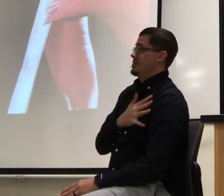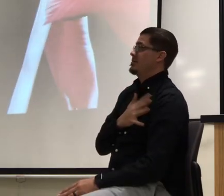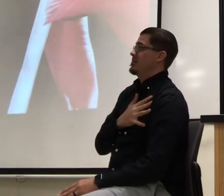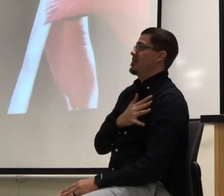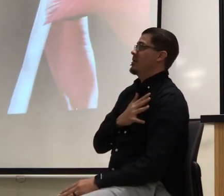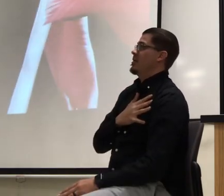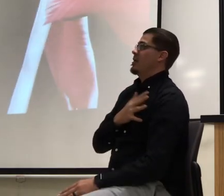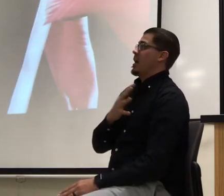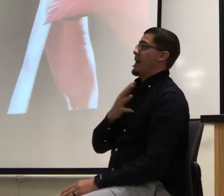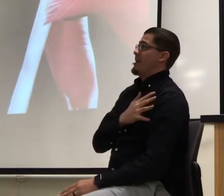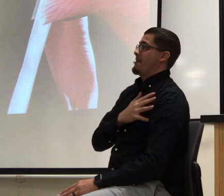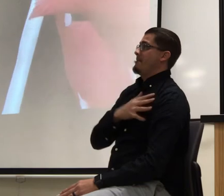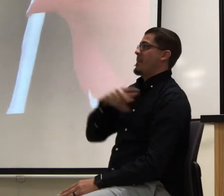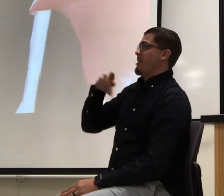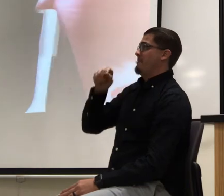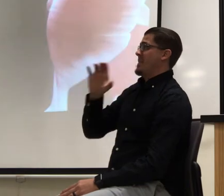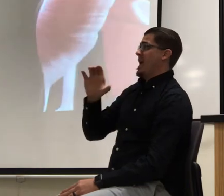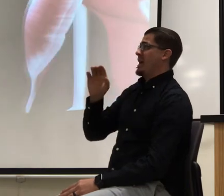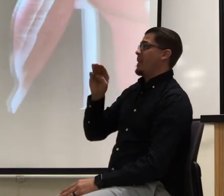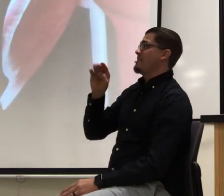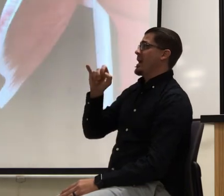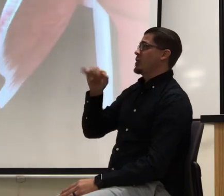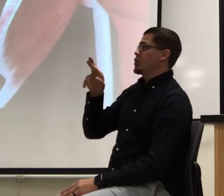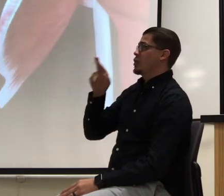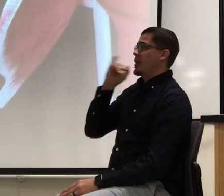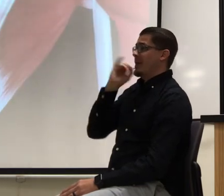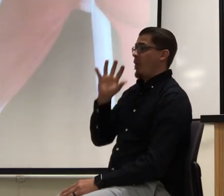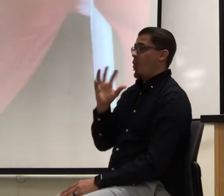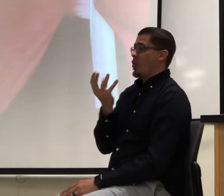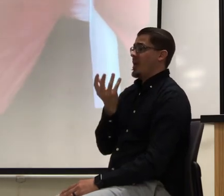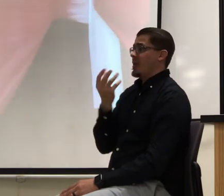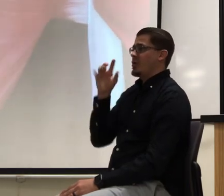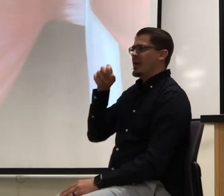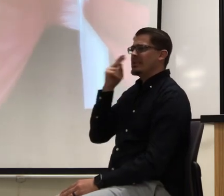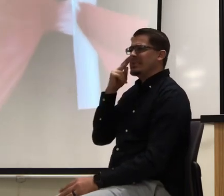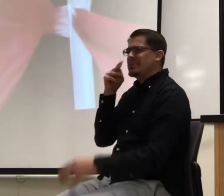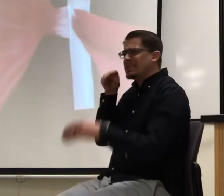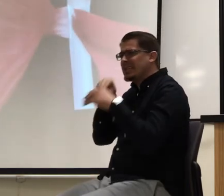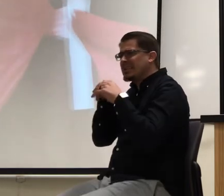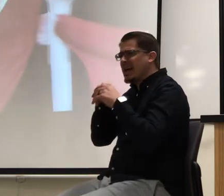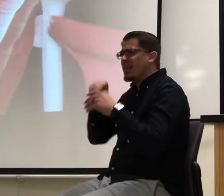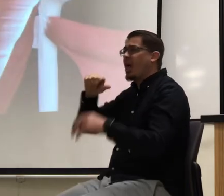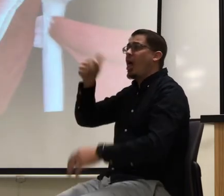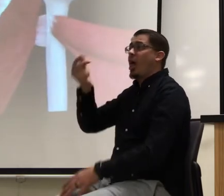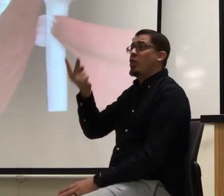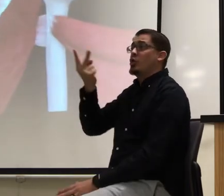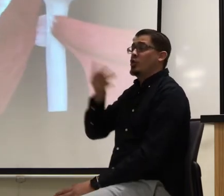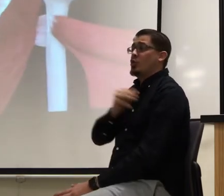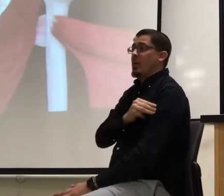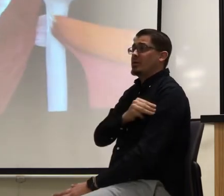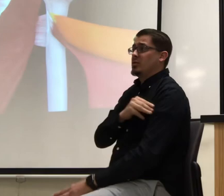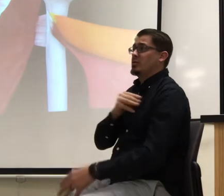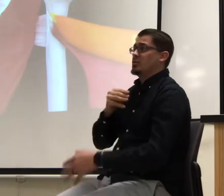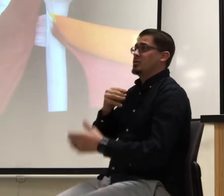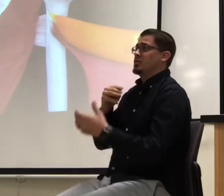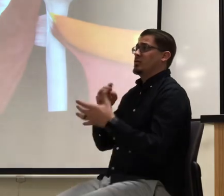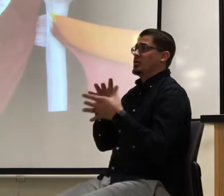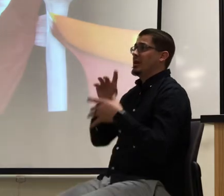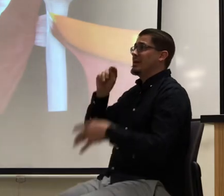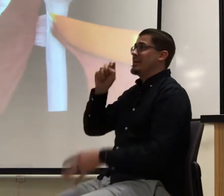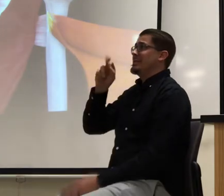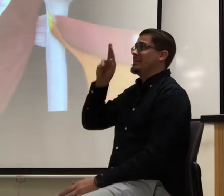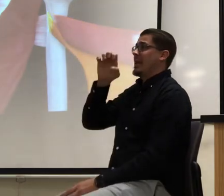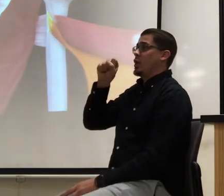there's pec major inserting by the groove, and if I rotate it and you look inwardly, you can see those other two muscles, the teres